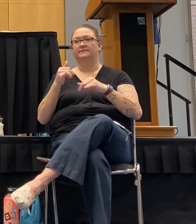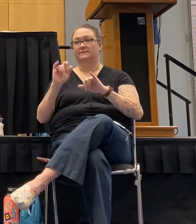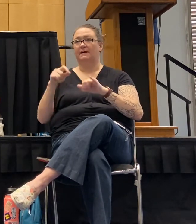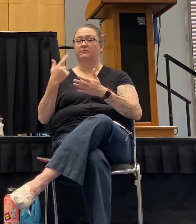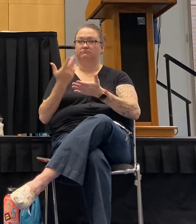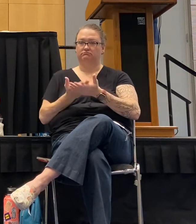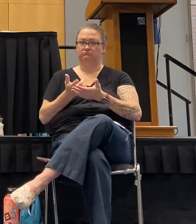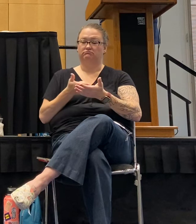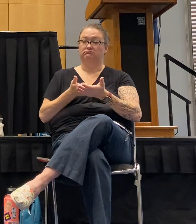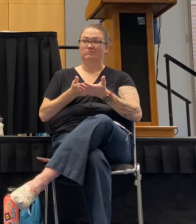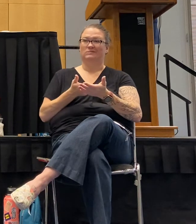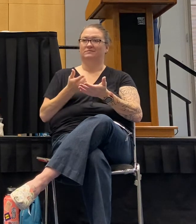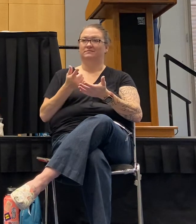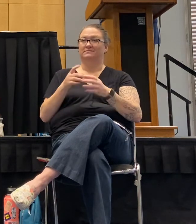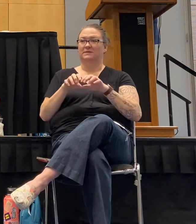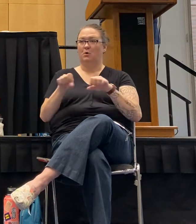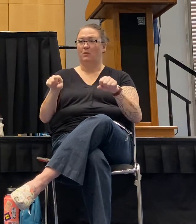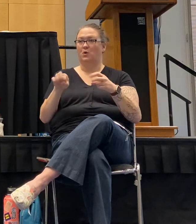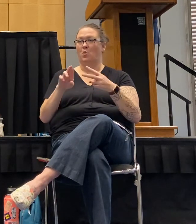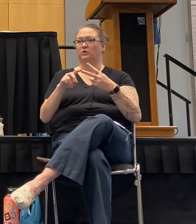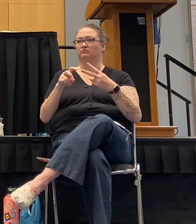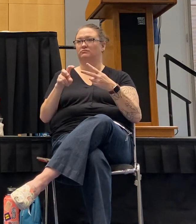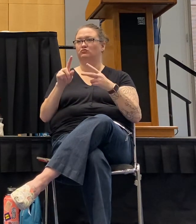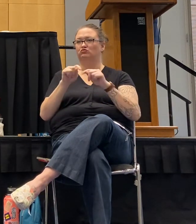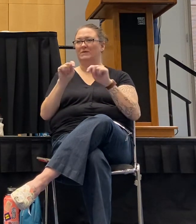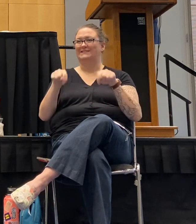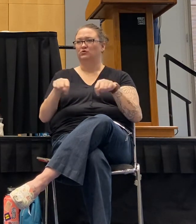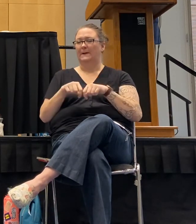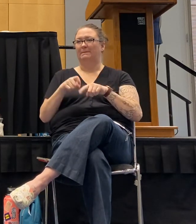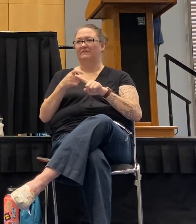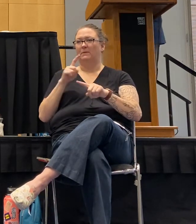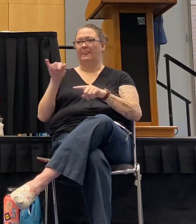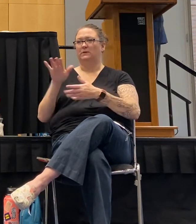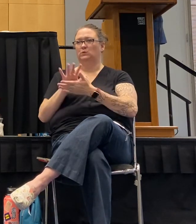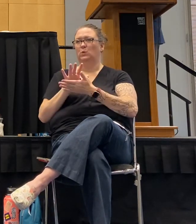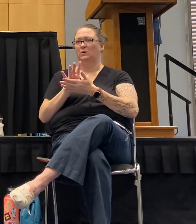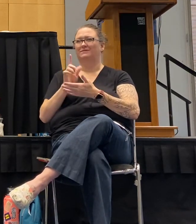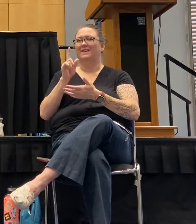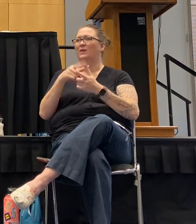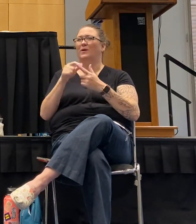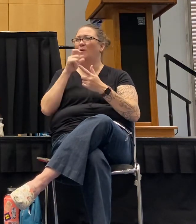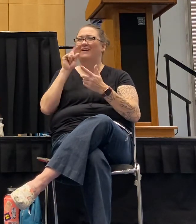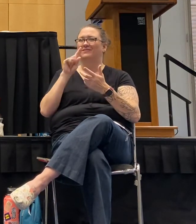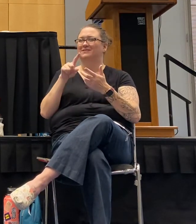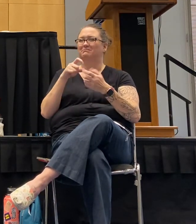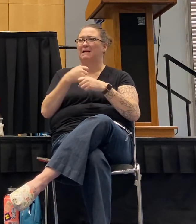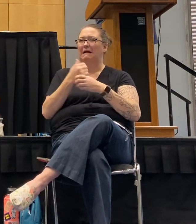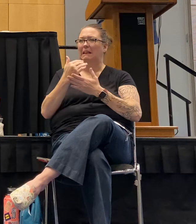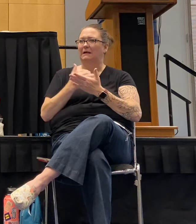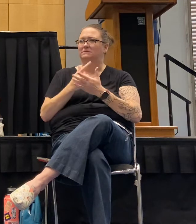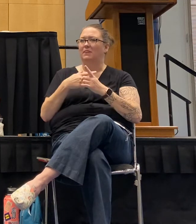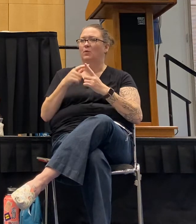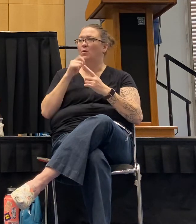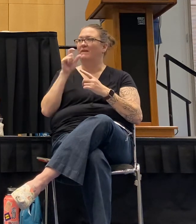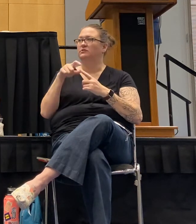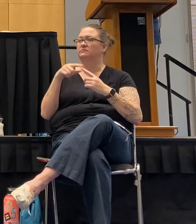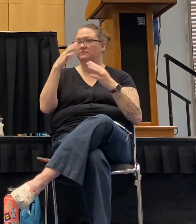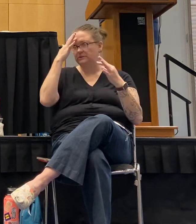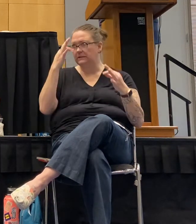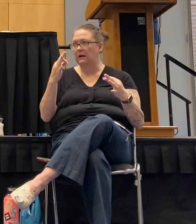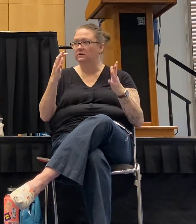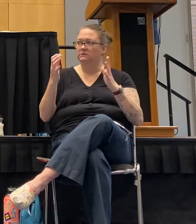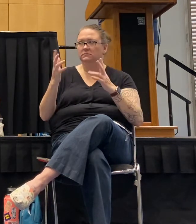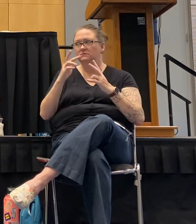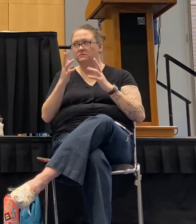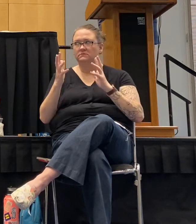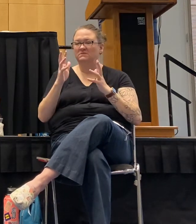provide a diploma or a transcript from an institution where, so then we don't have to make a list. We don't have to determine whether or